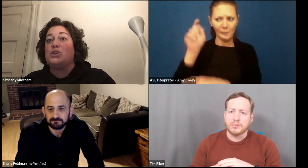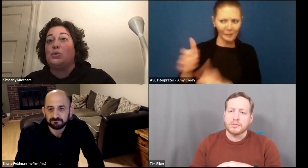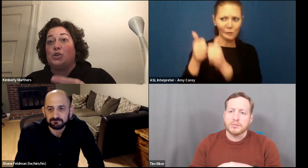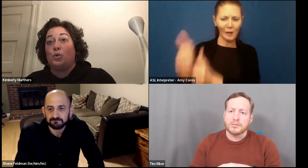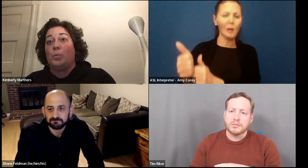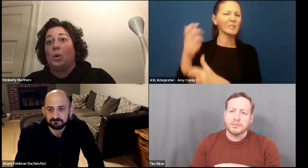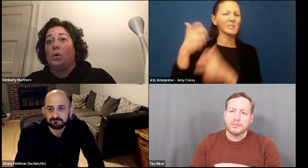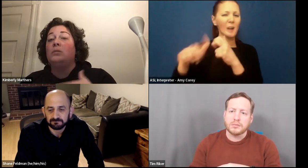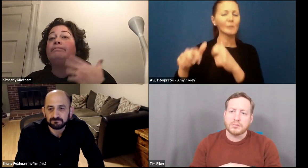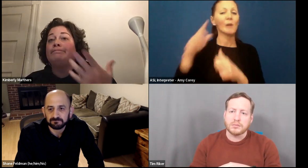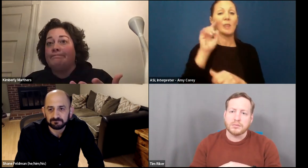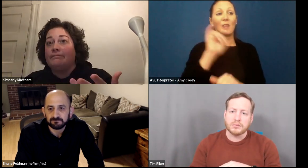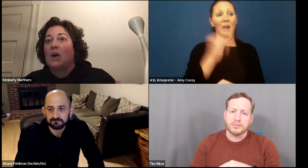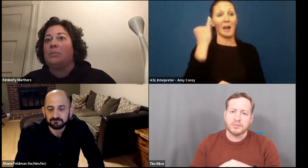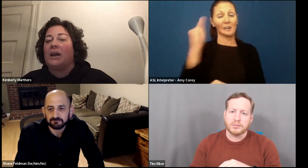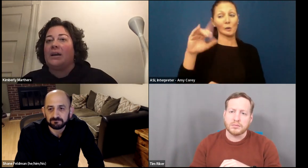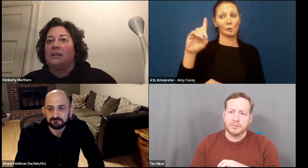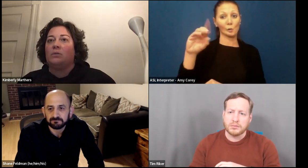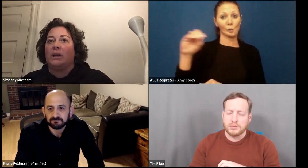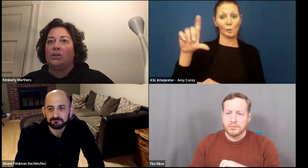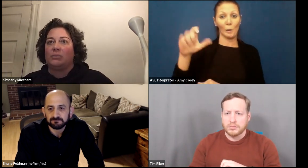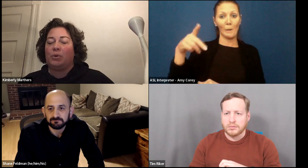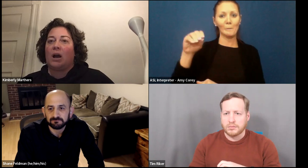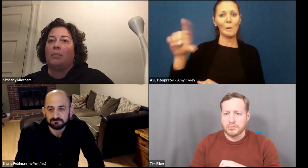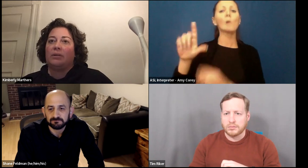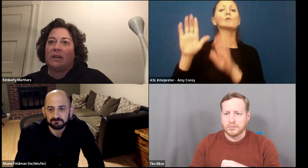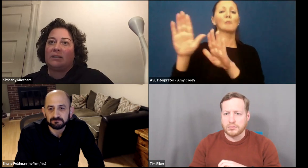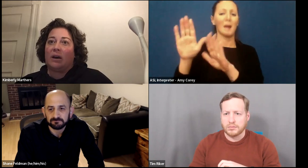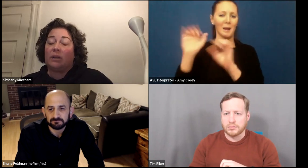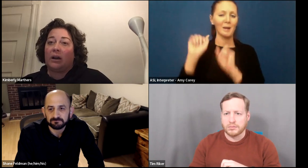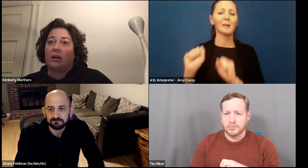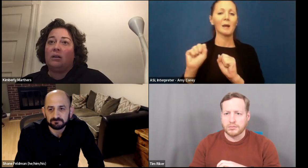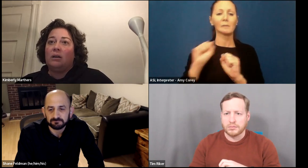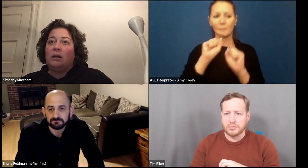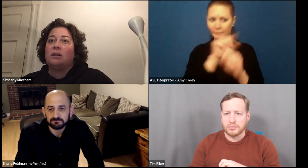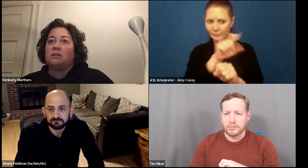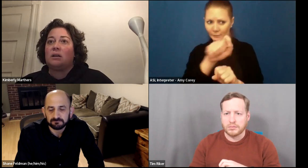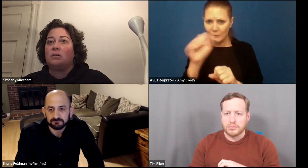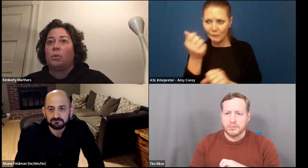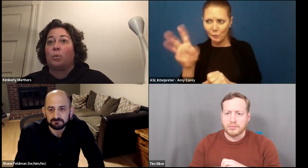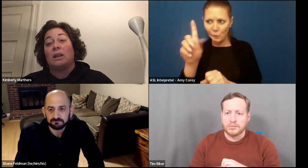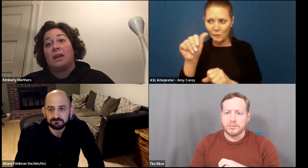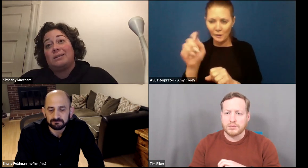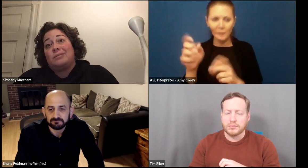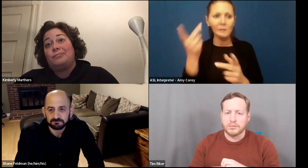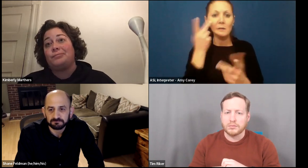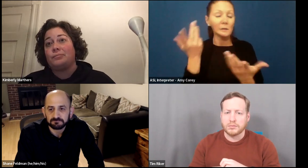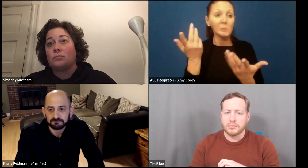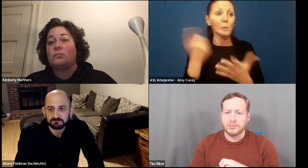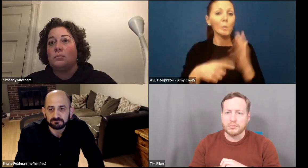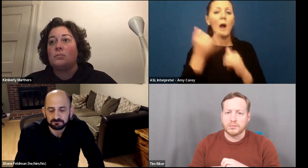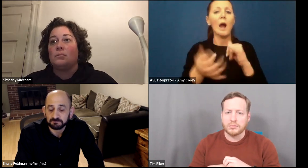if we do the doodle poll, that would be ideal. We can just put a couple of dates out there and see where we land.